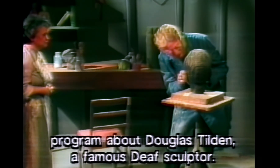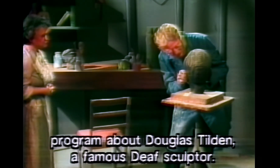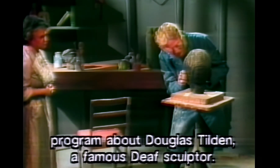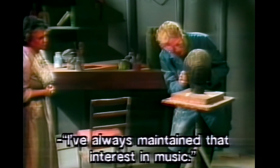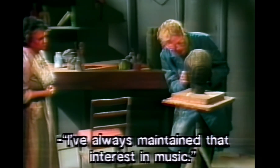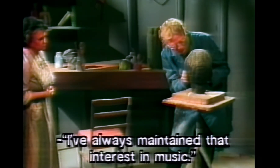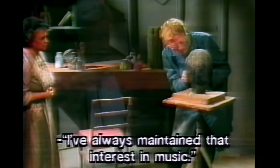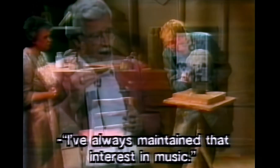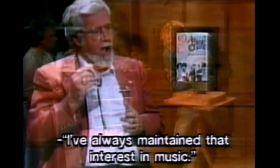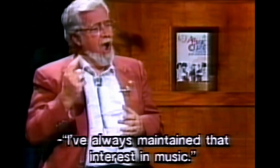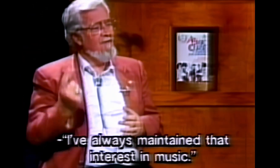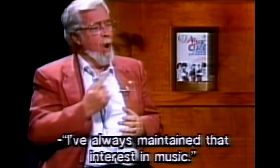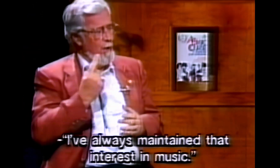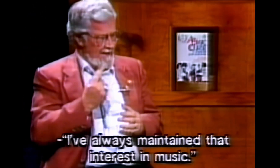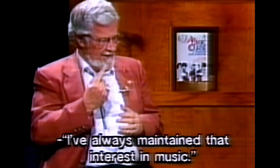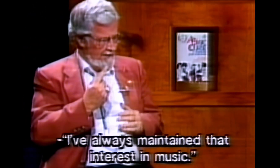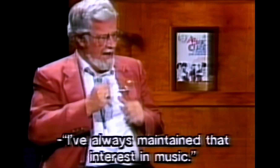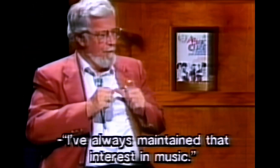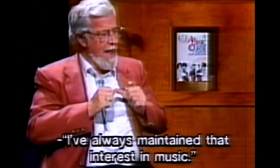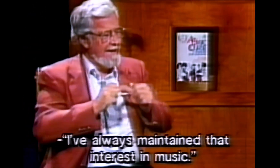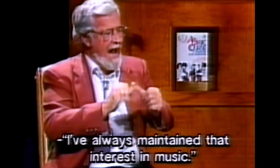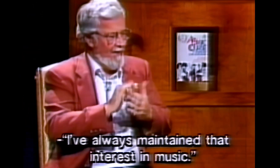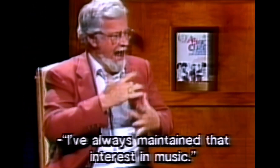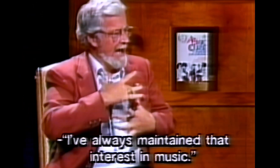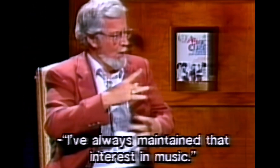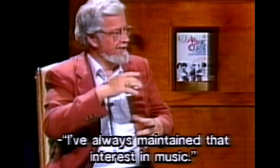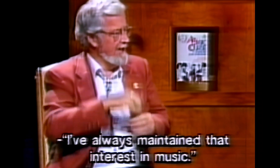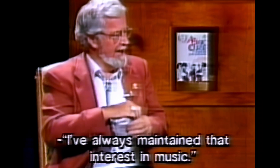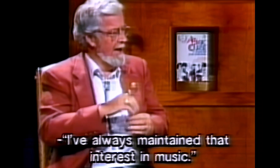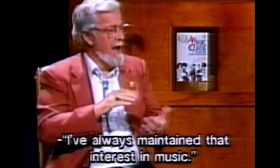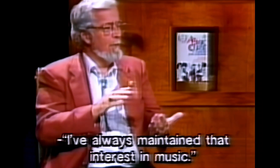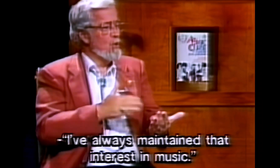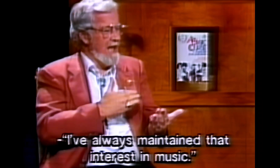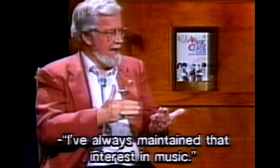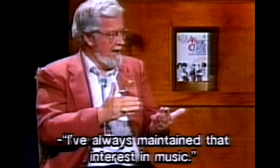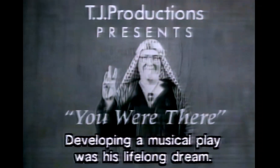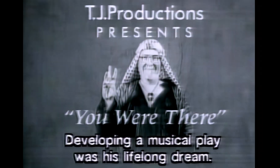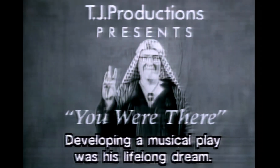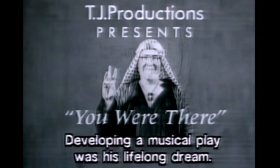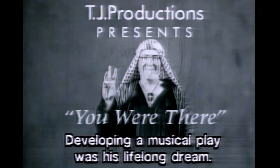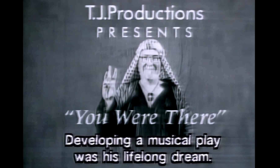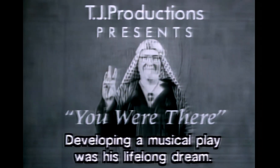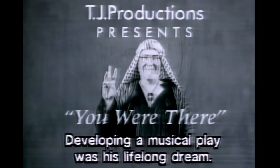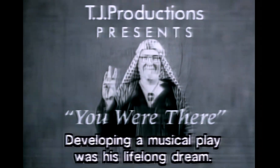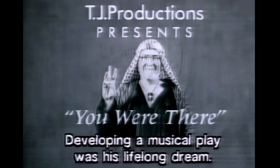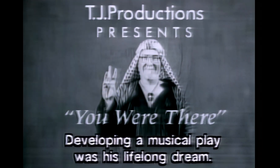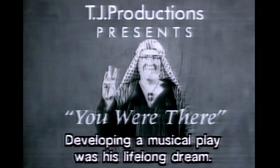deaf sculptor. I've always maintained an interest in music. Developing a musical play was